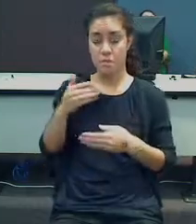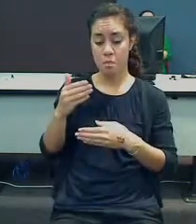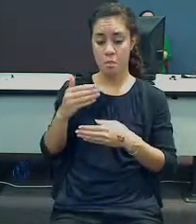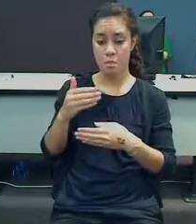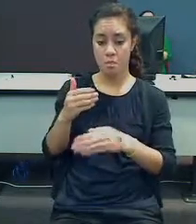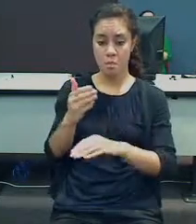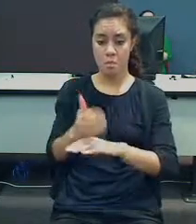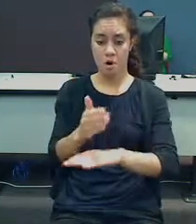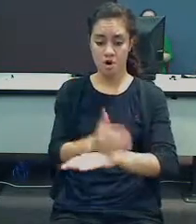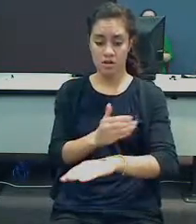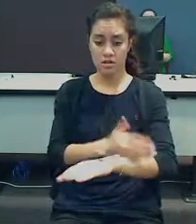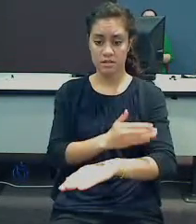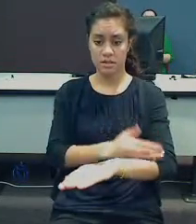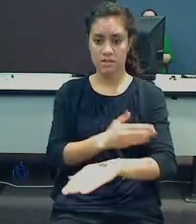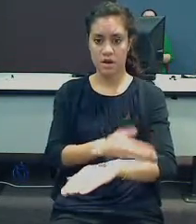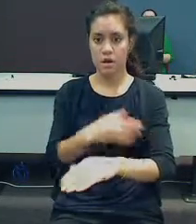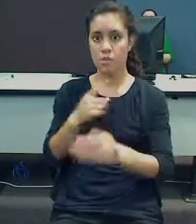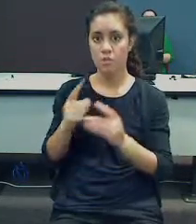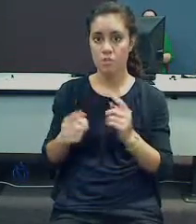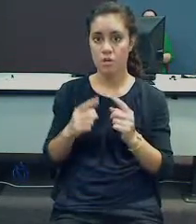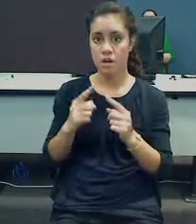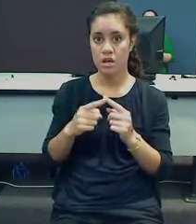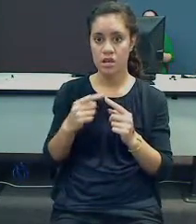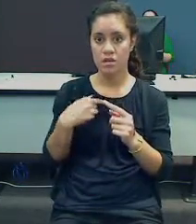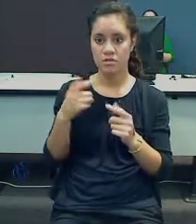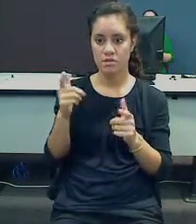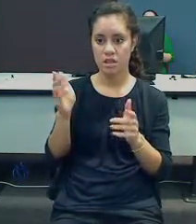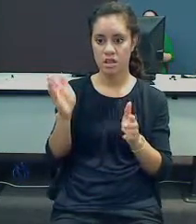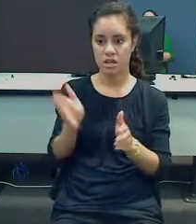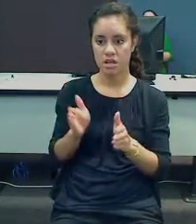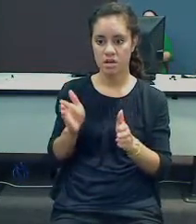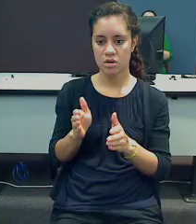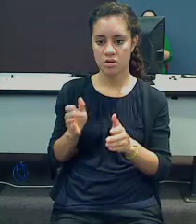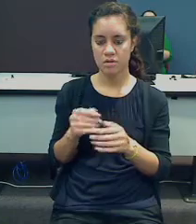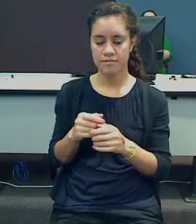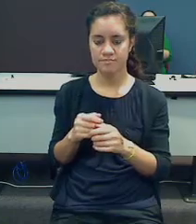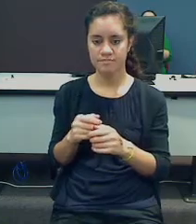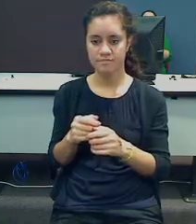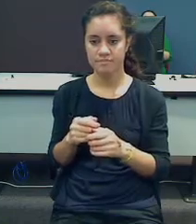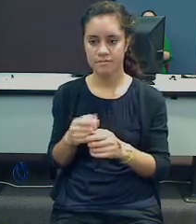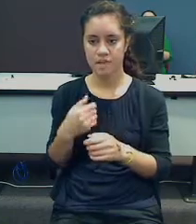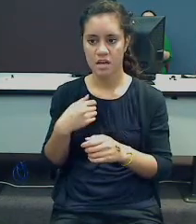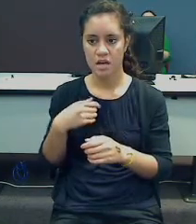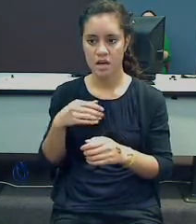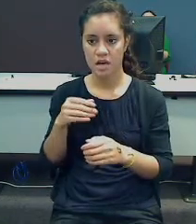there was little, if any, restrictions on what businesses could do.